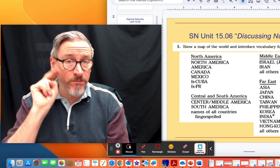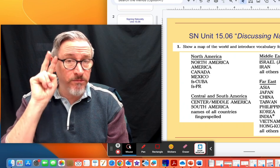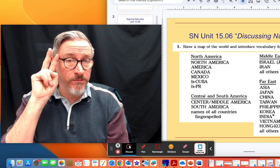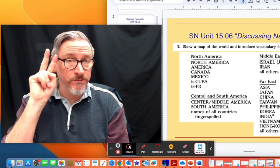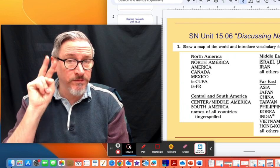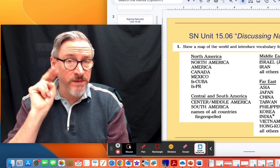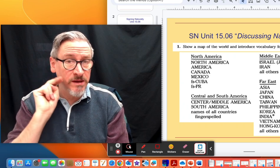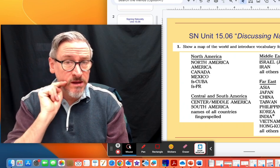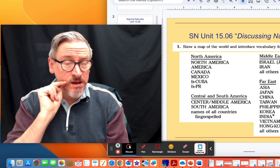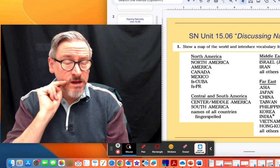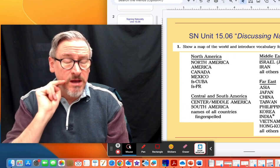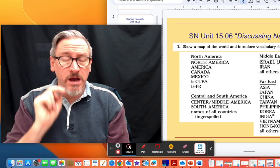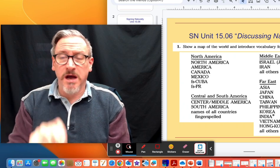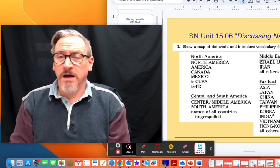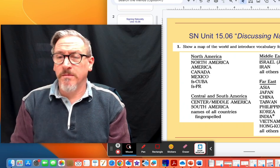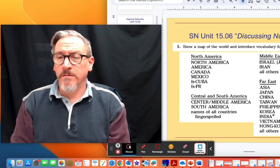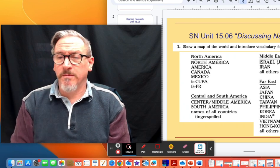Vietnam,